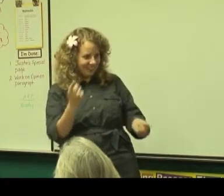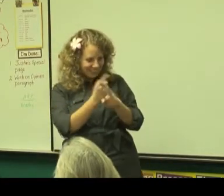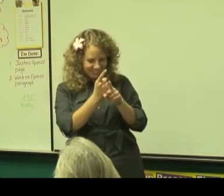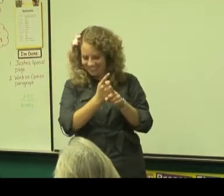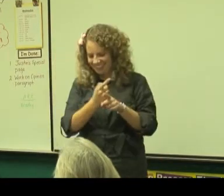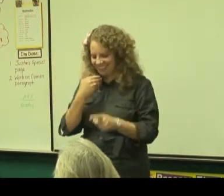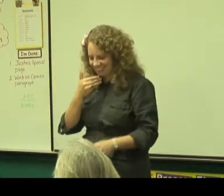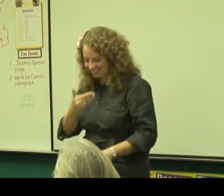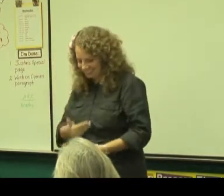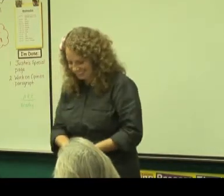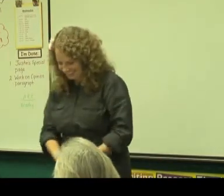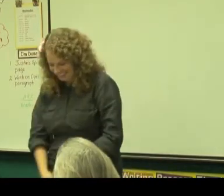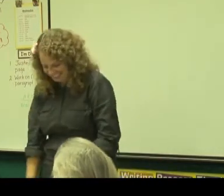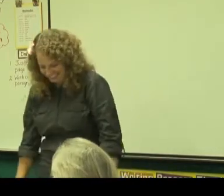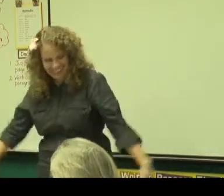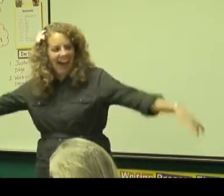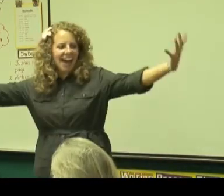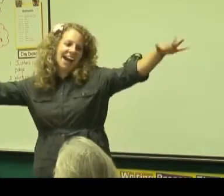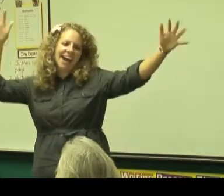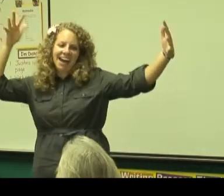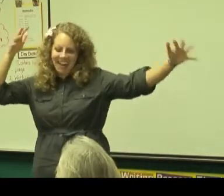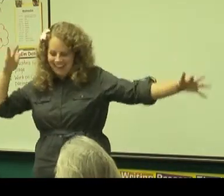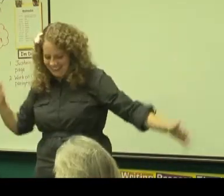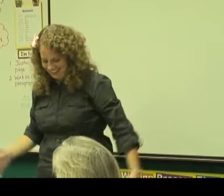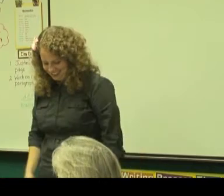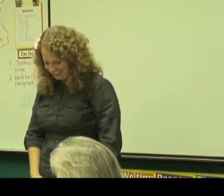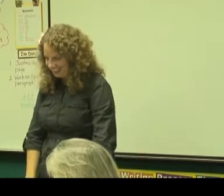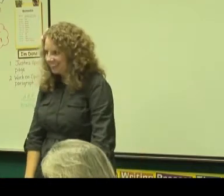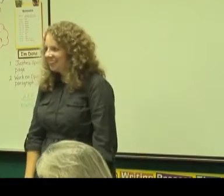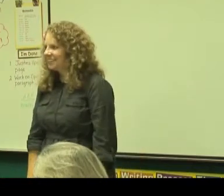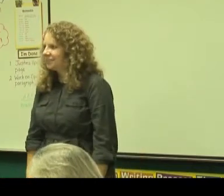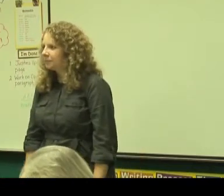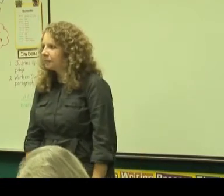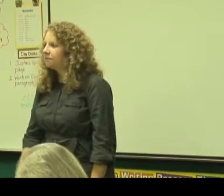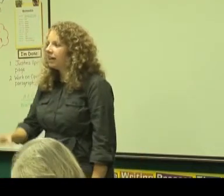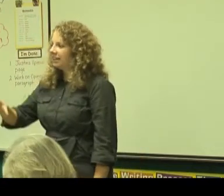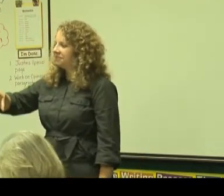right. Good. Yay! Can you do find again? Fine.